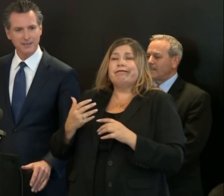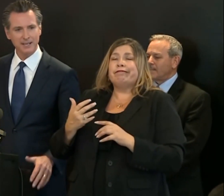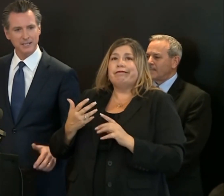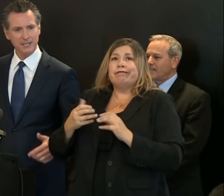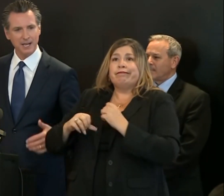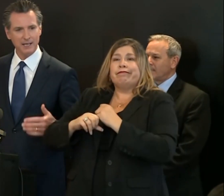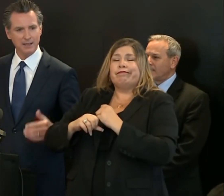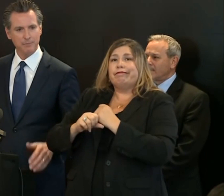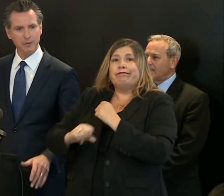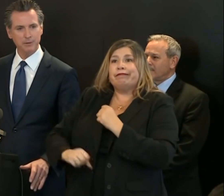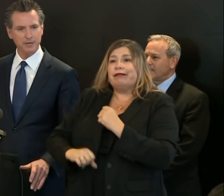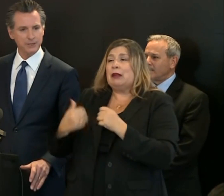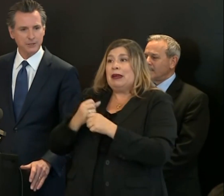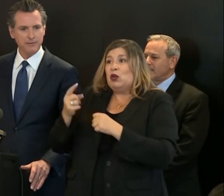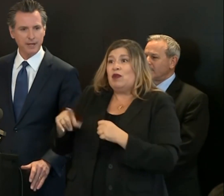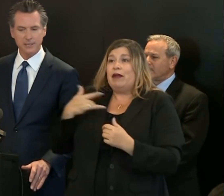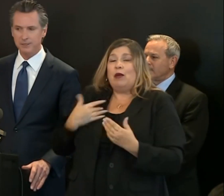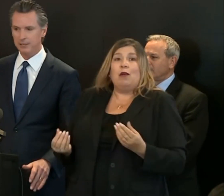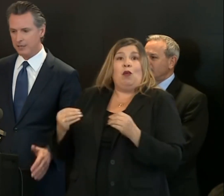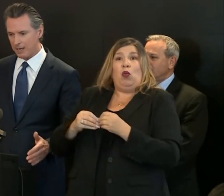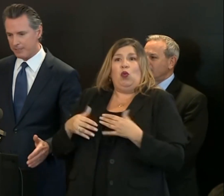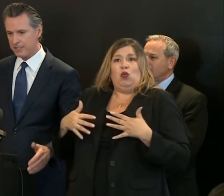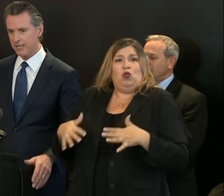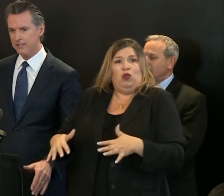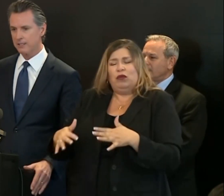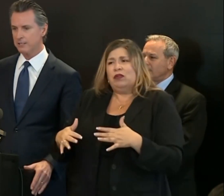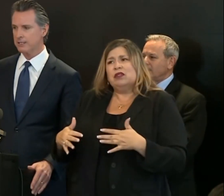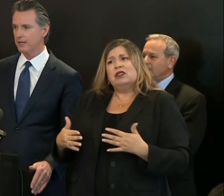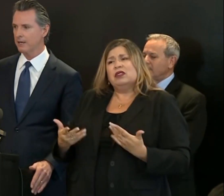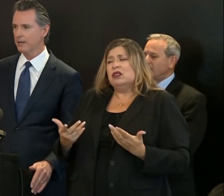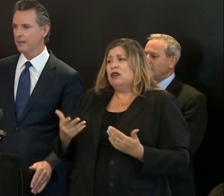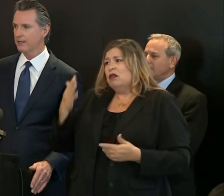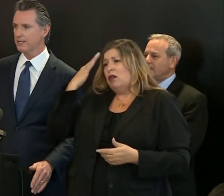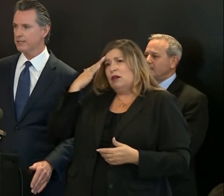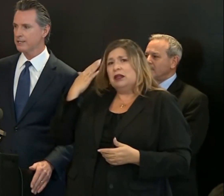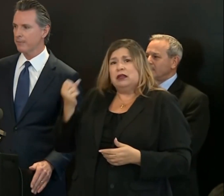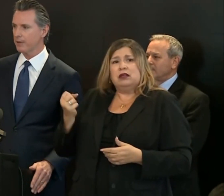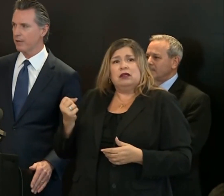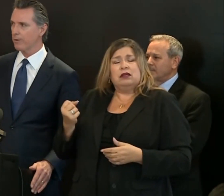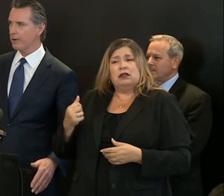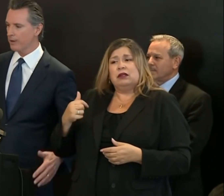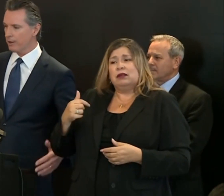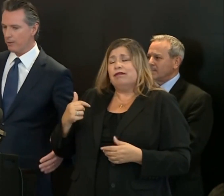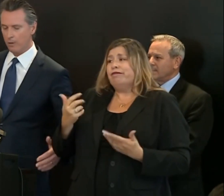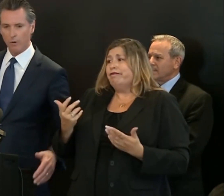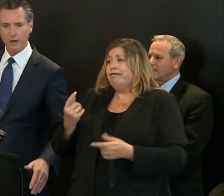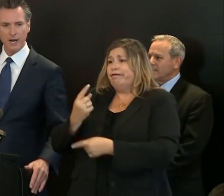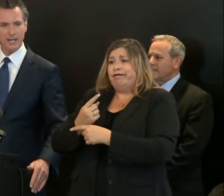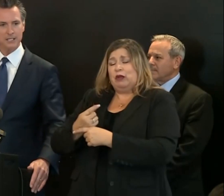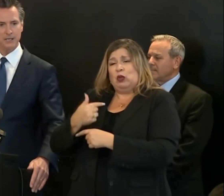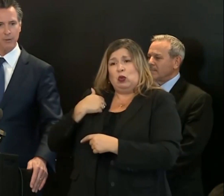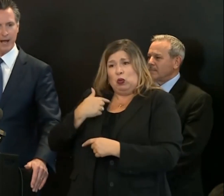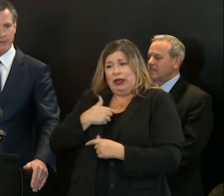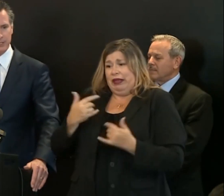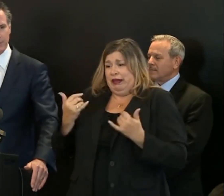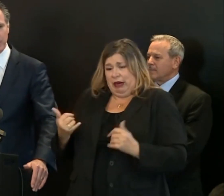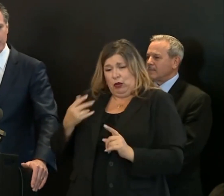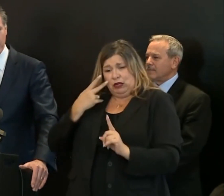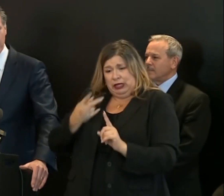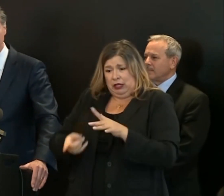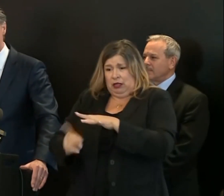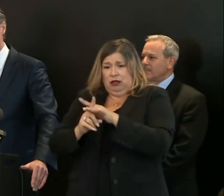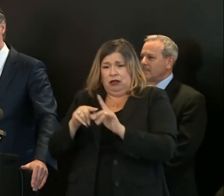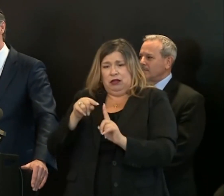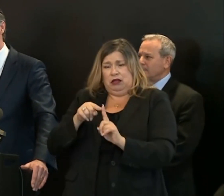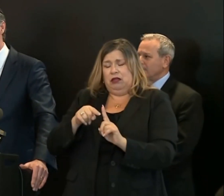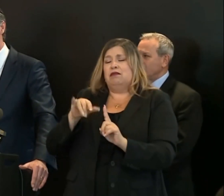overextend the anxiety that people naturally face. That's common sense. This is something that we're organizing around, something we've